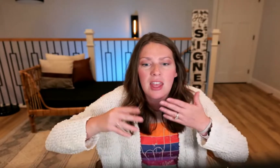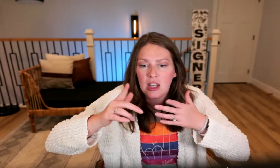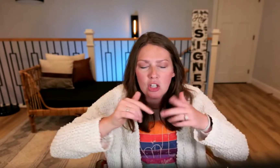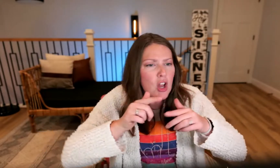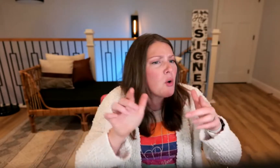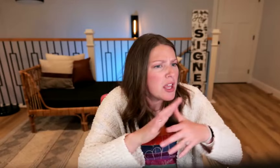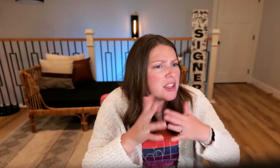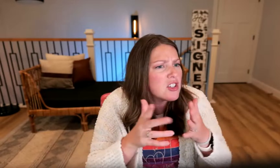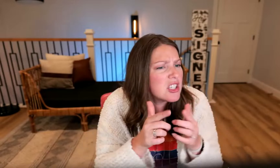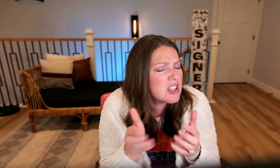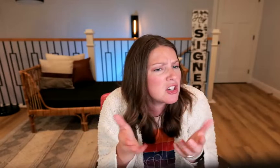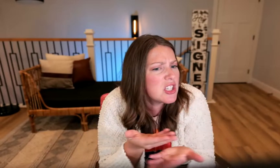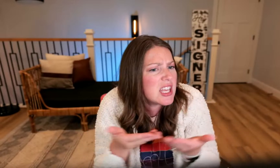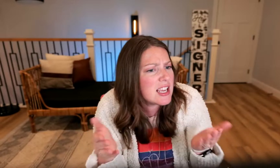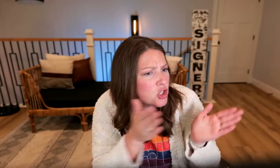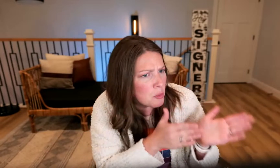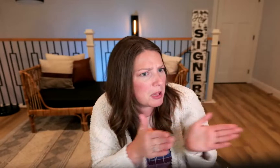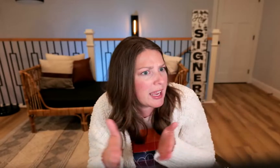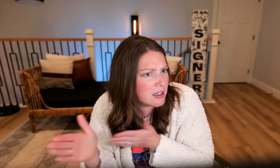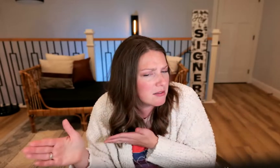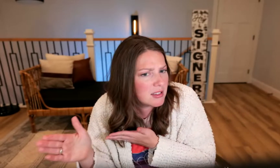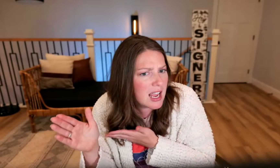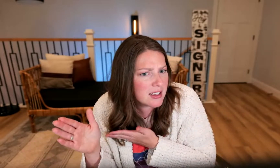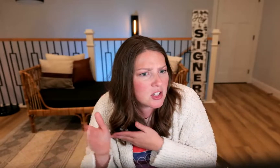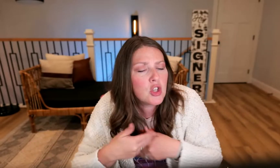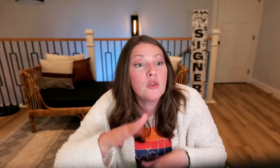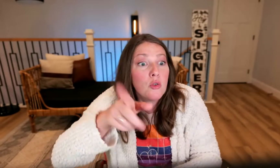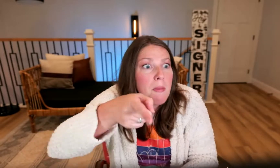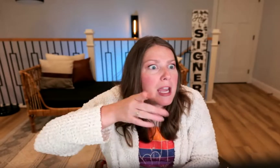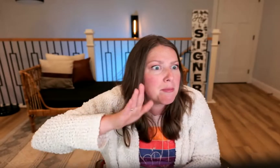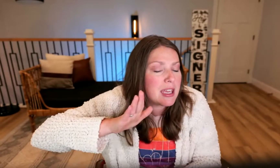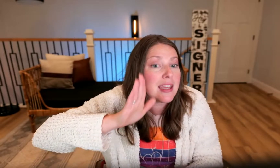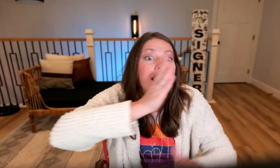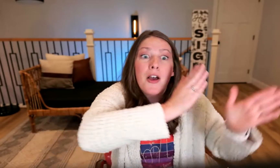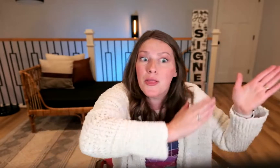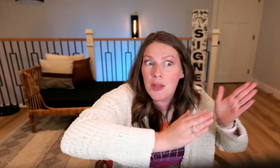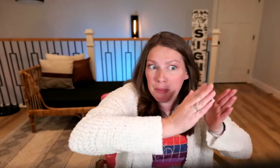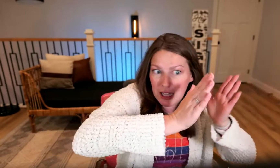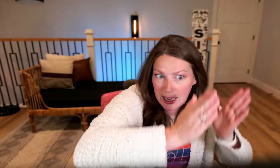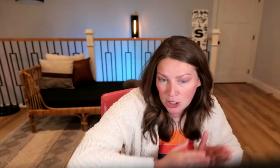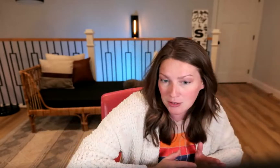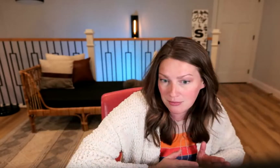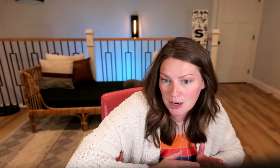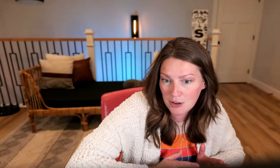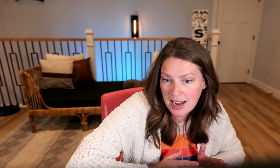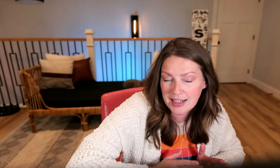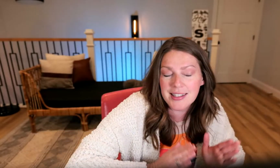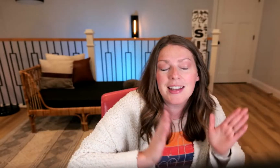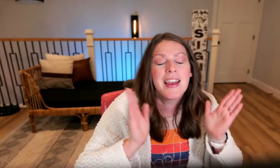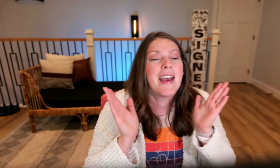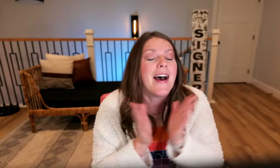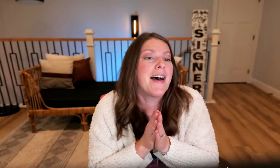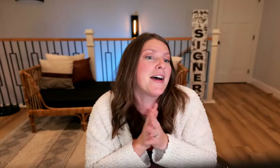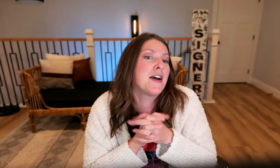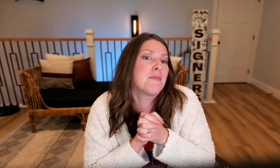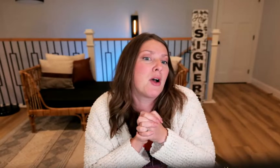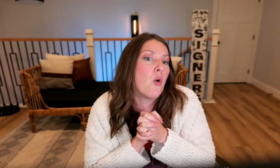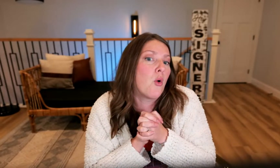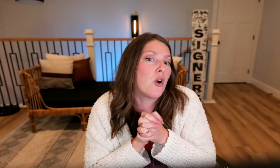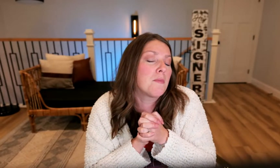then, there's things to plan. Yes, you might be the planner, all right? Or